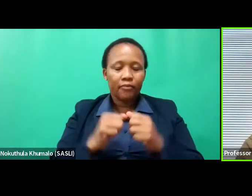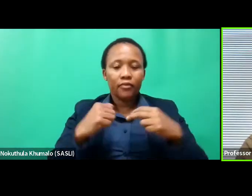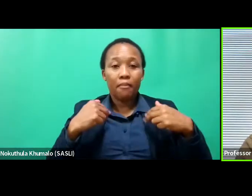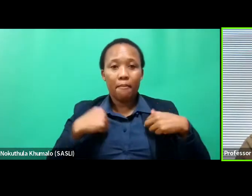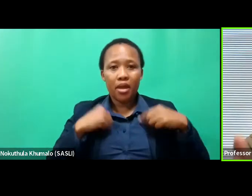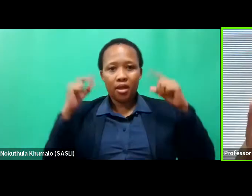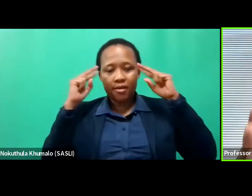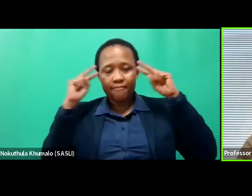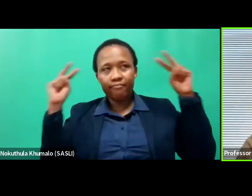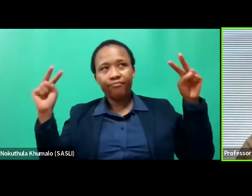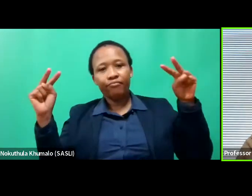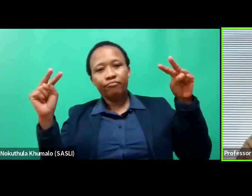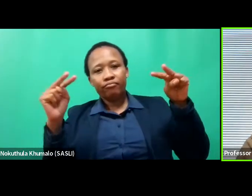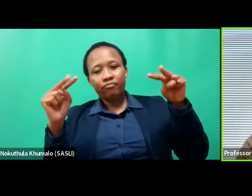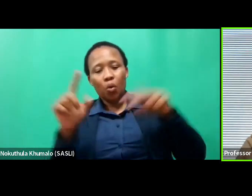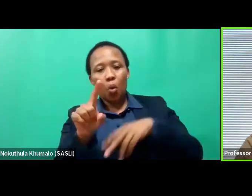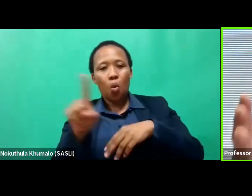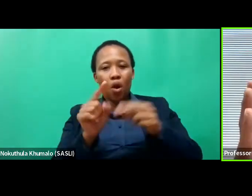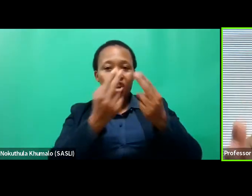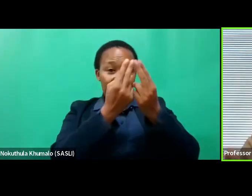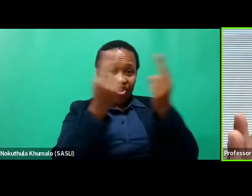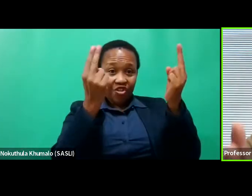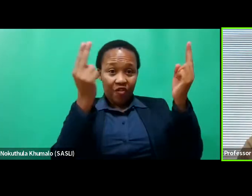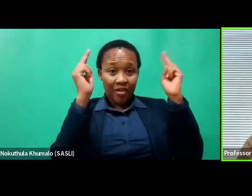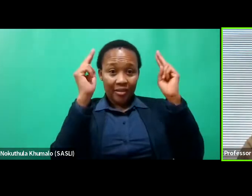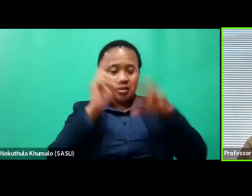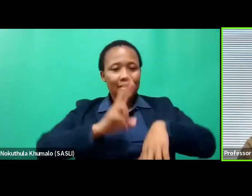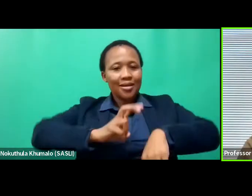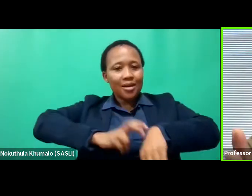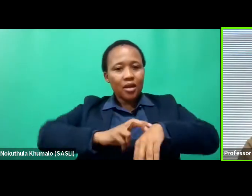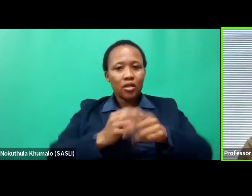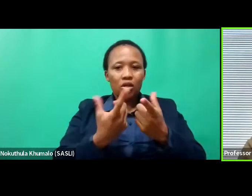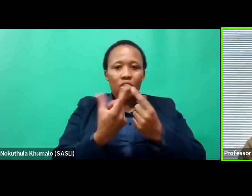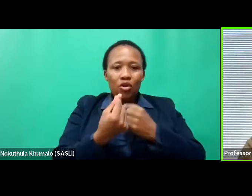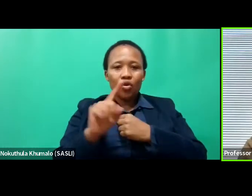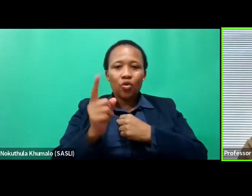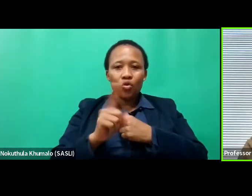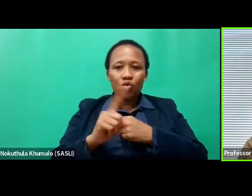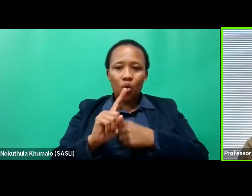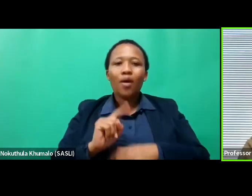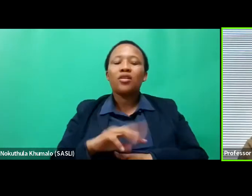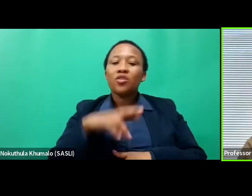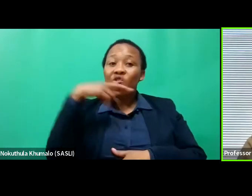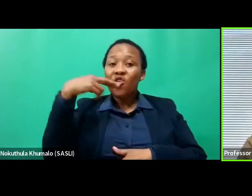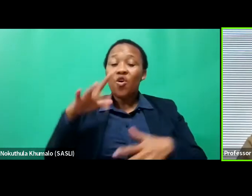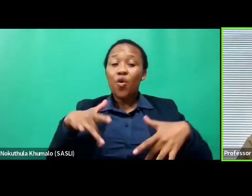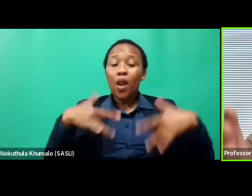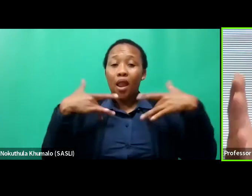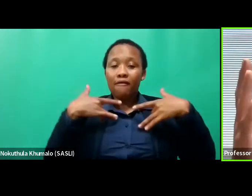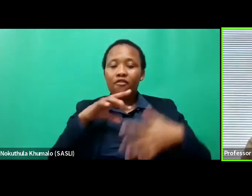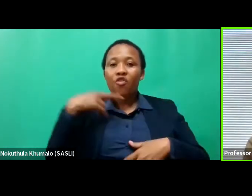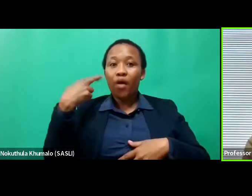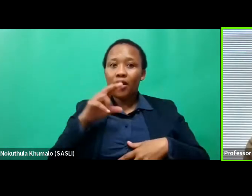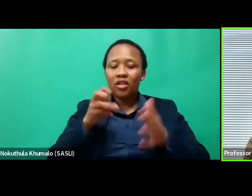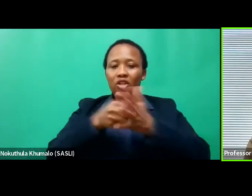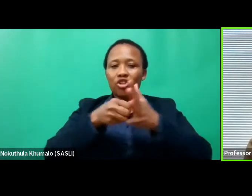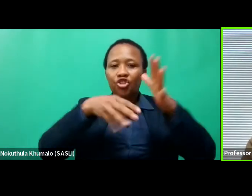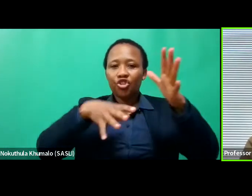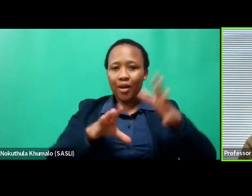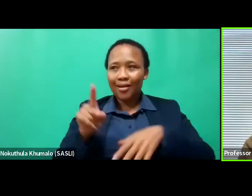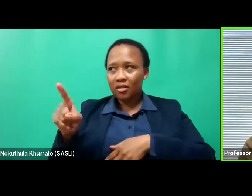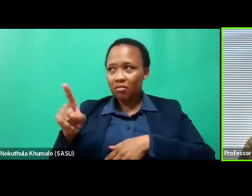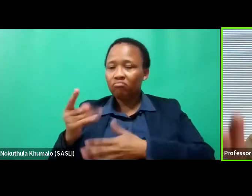narrative should take on board the lived reality of its students. The narrative cannot